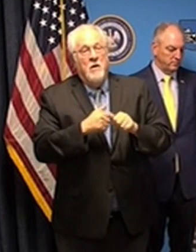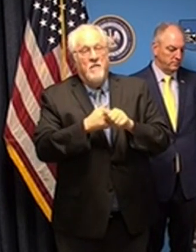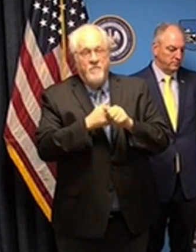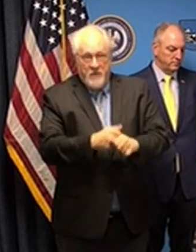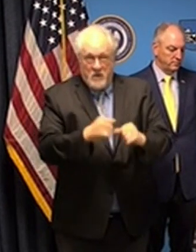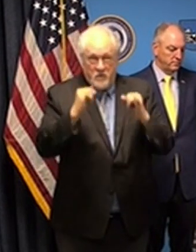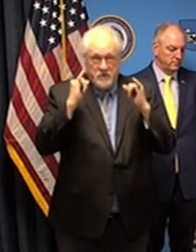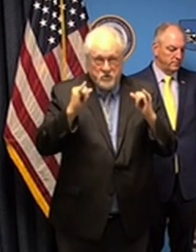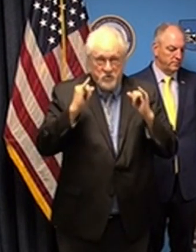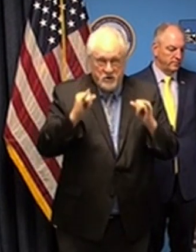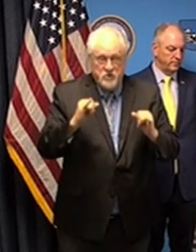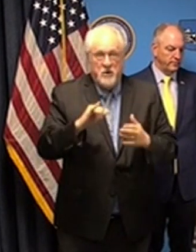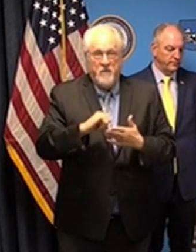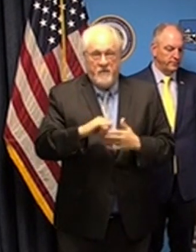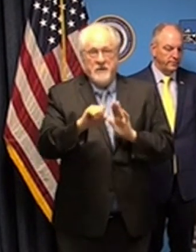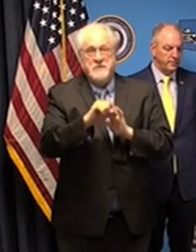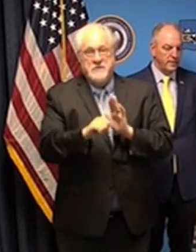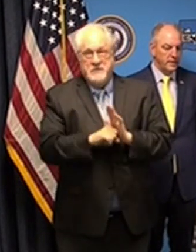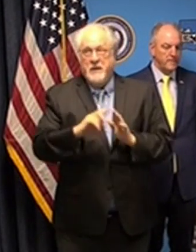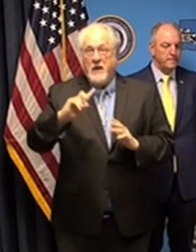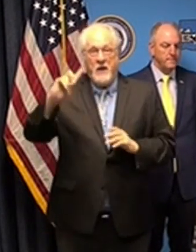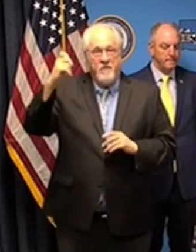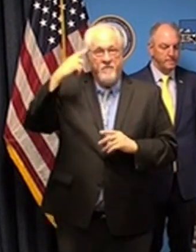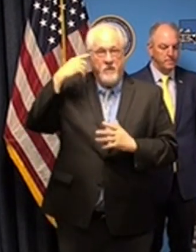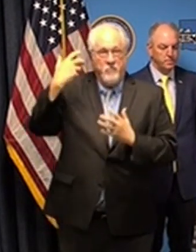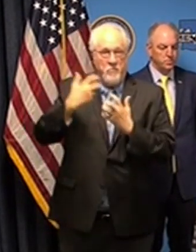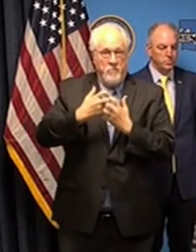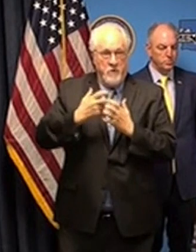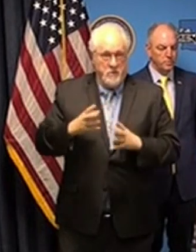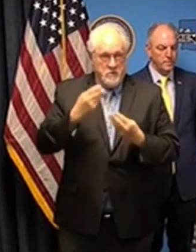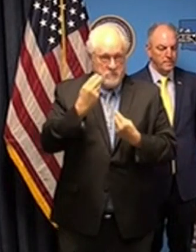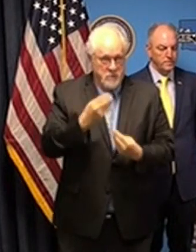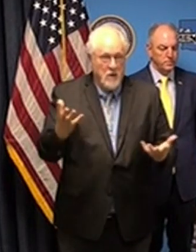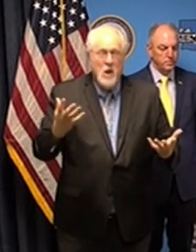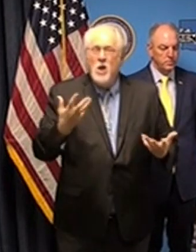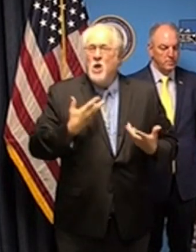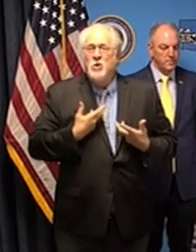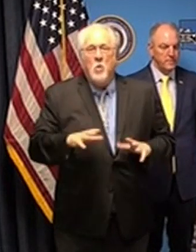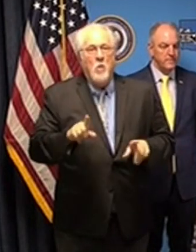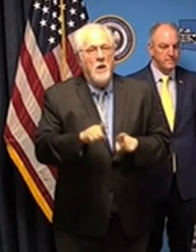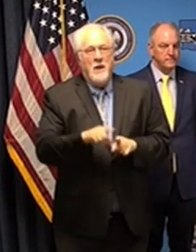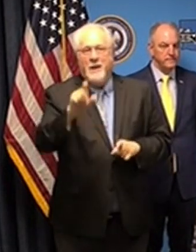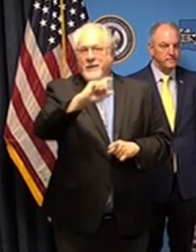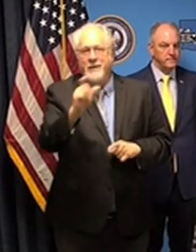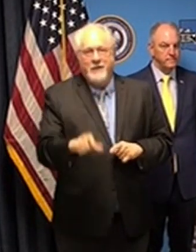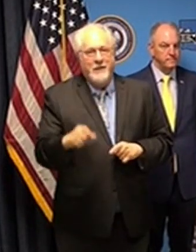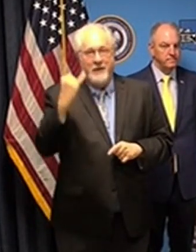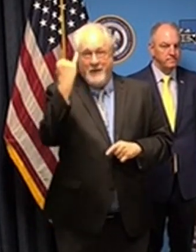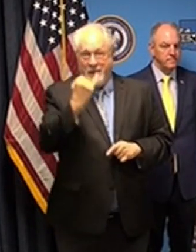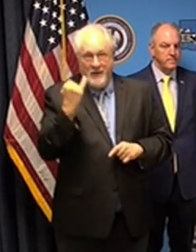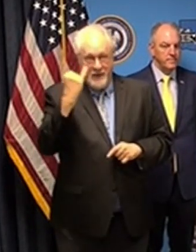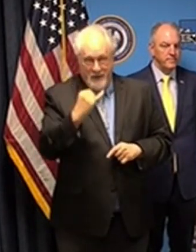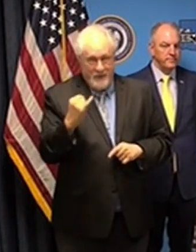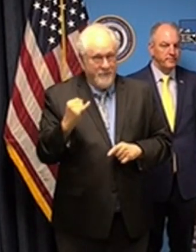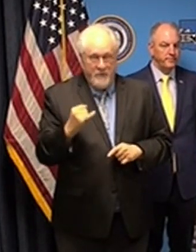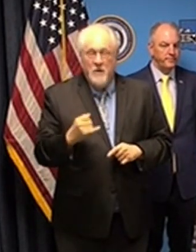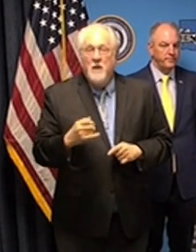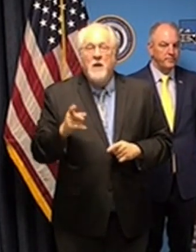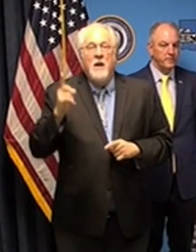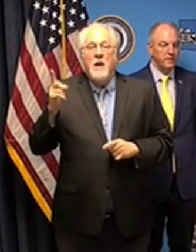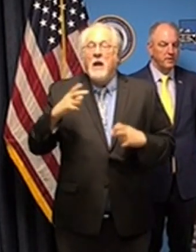and instructions that our state and our federal partners put out. We don't want to be like Italy in a few short